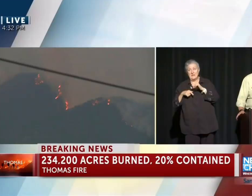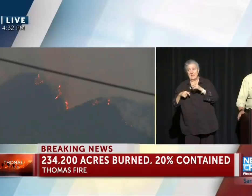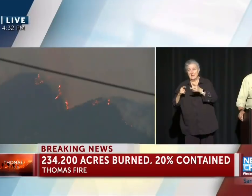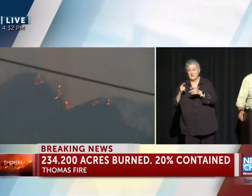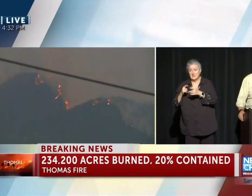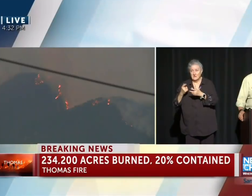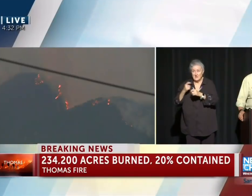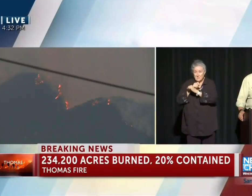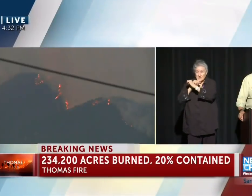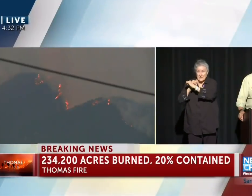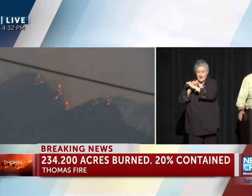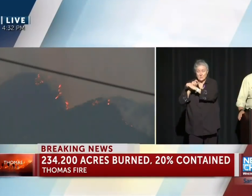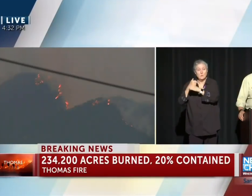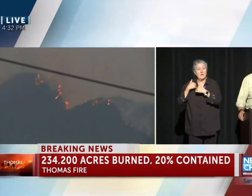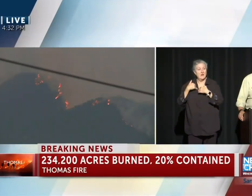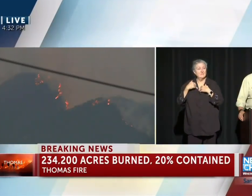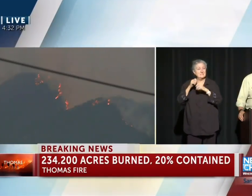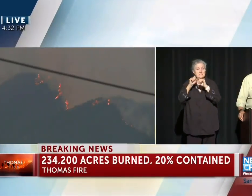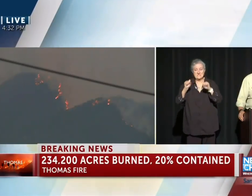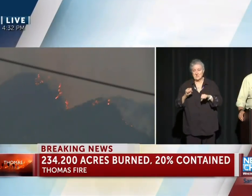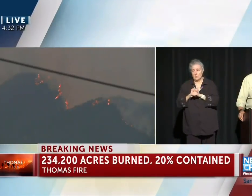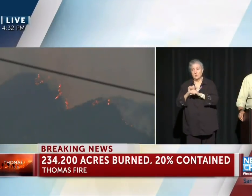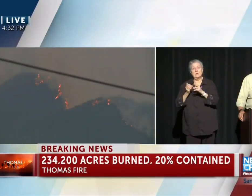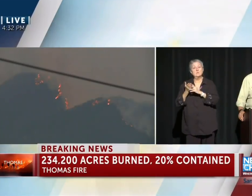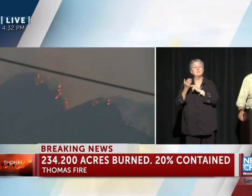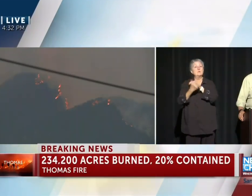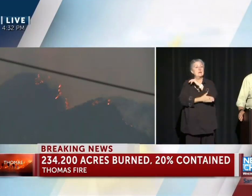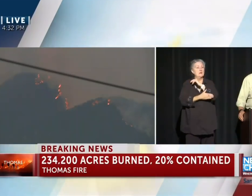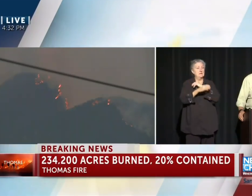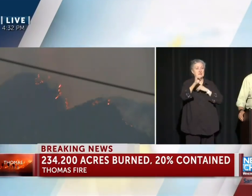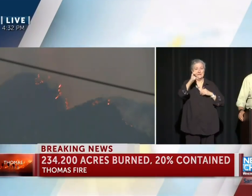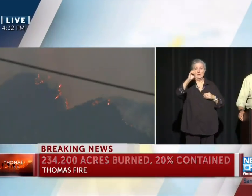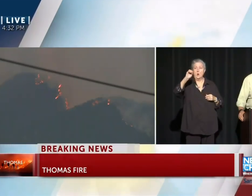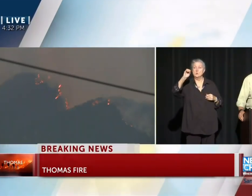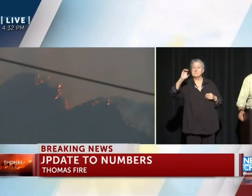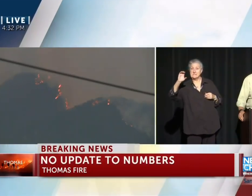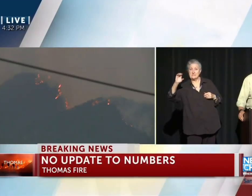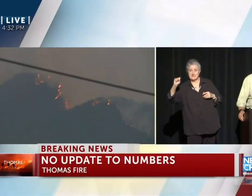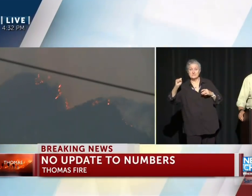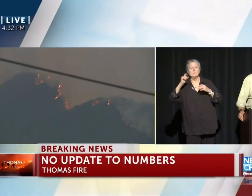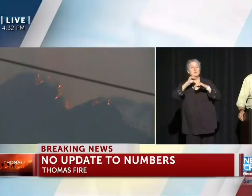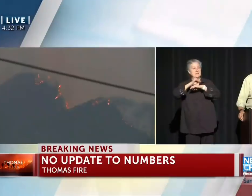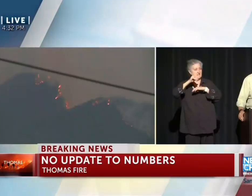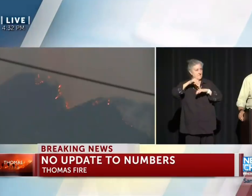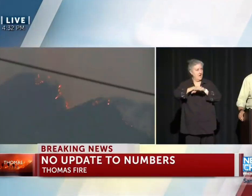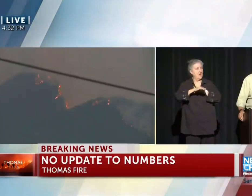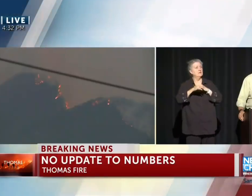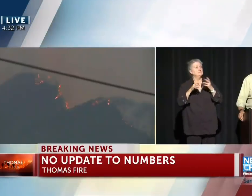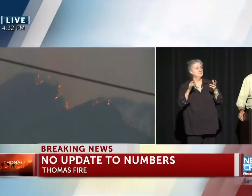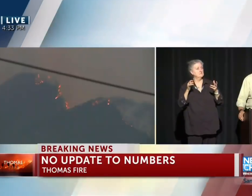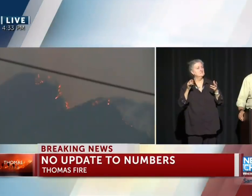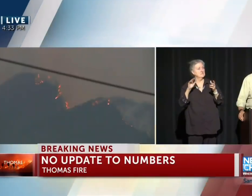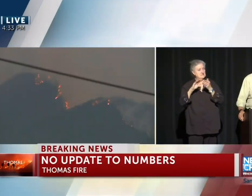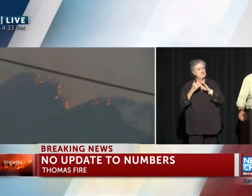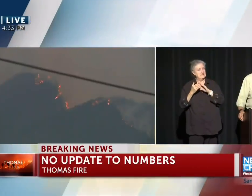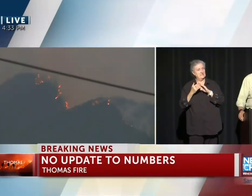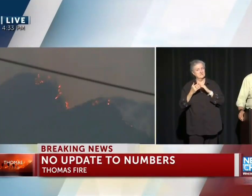to at least have a warning system in place working through the county EOCs that will advise the citizens if there is some sort